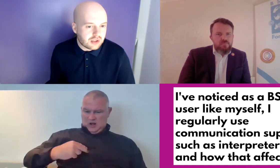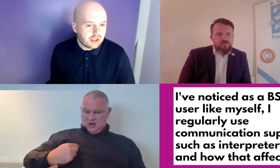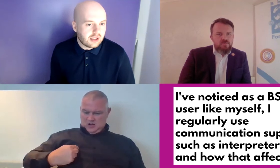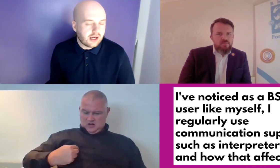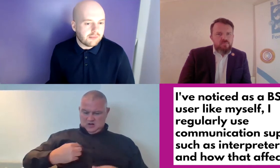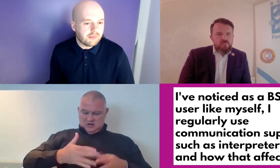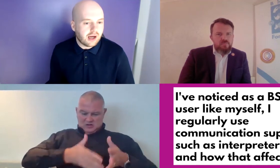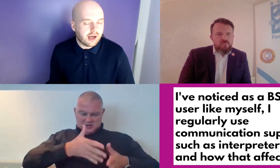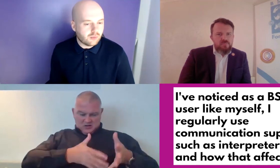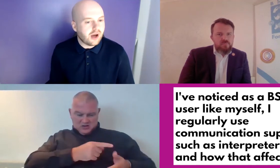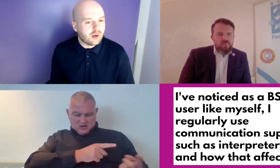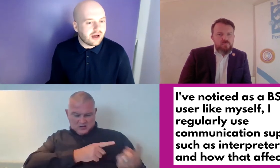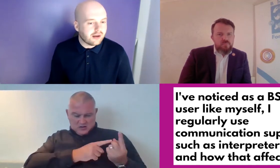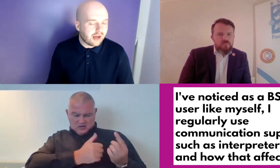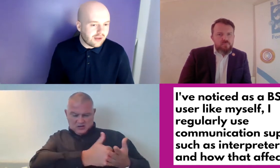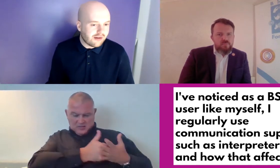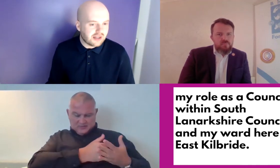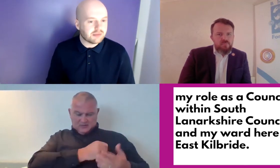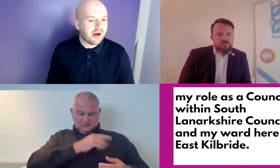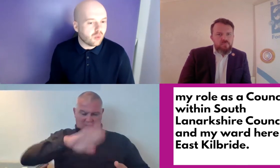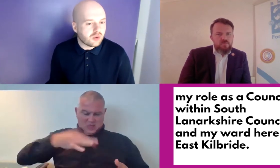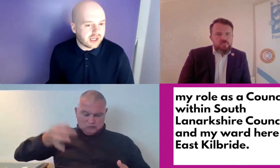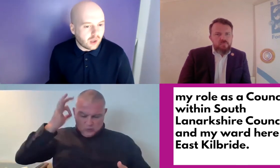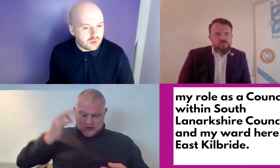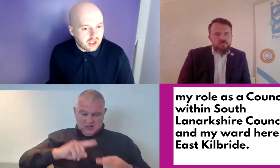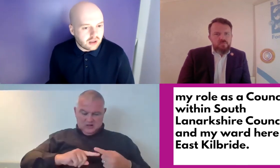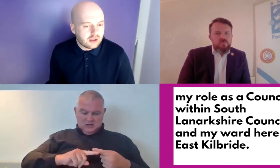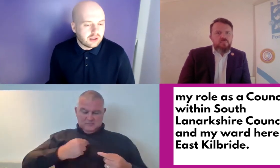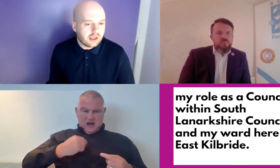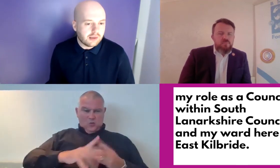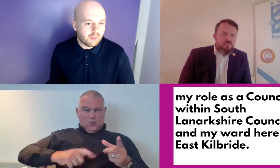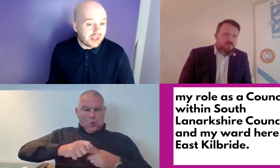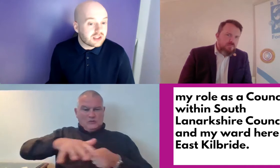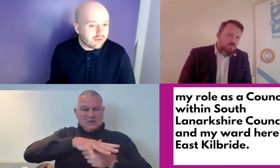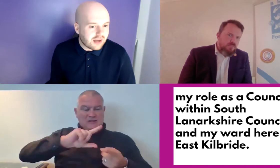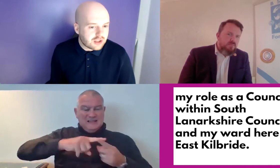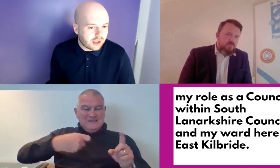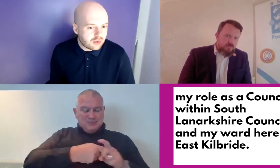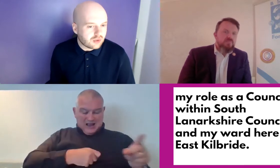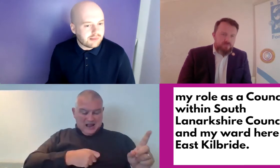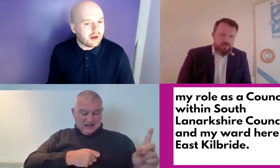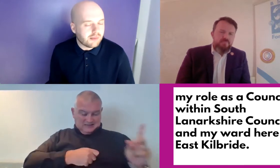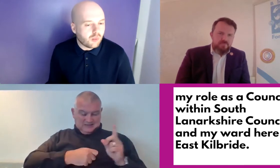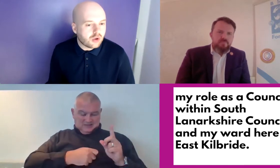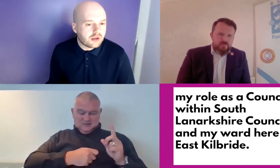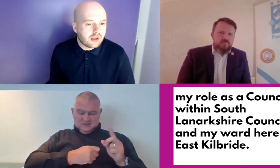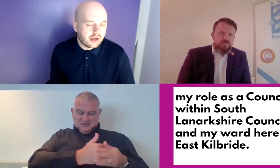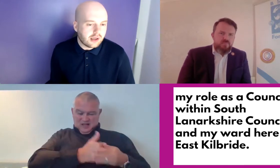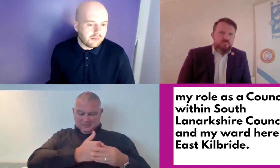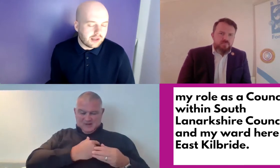interpreters, and how that affects my role as a counsellor within South Lanarkshire Council and my